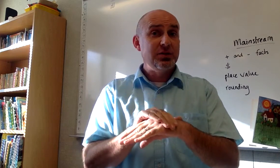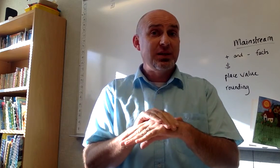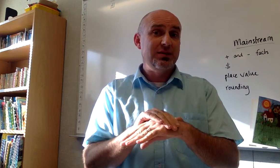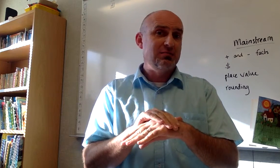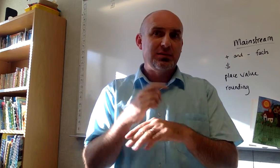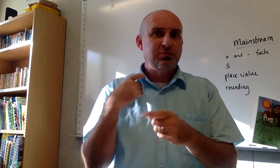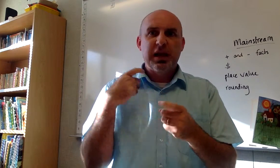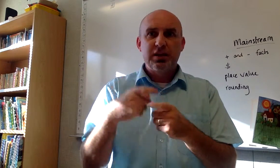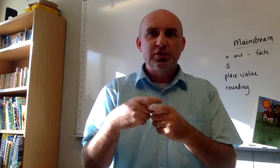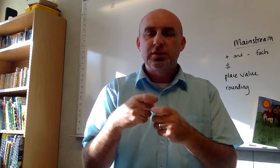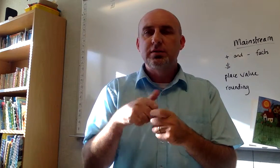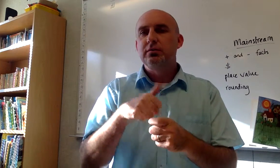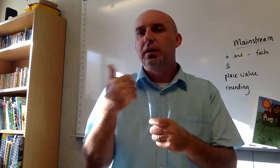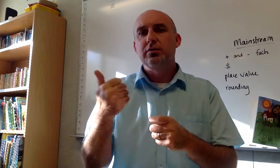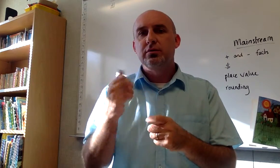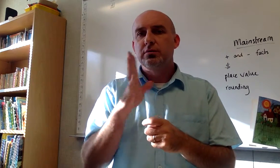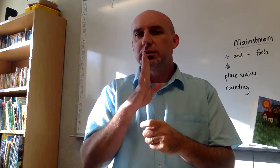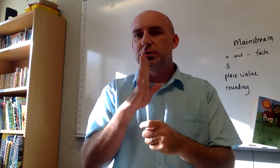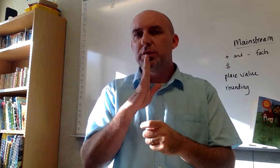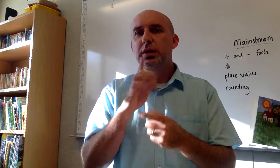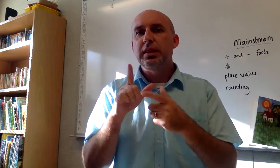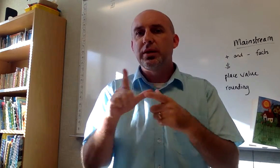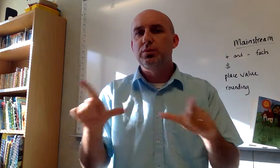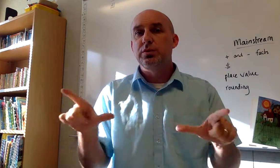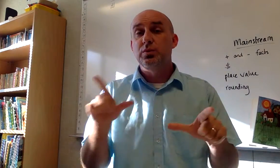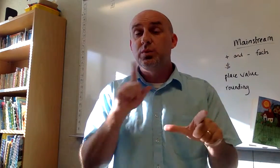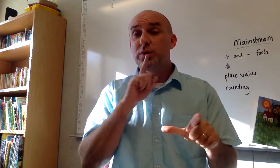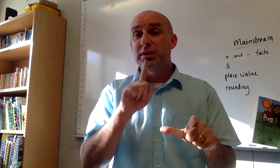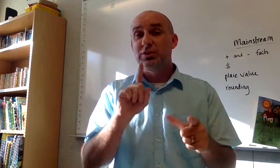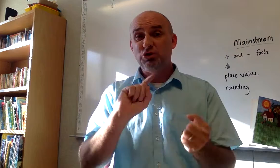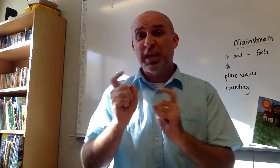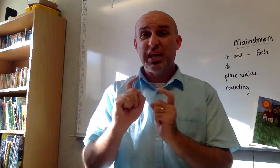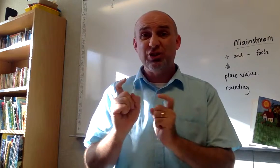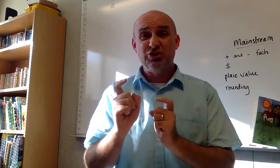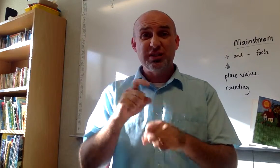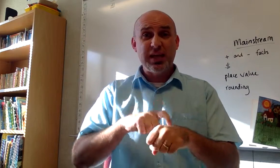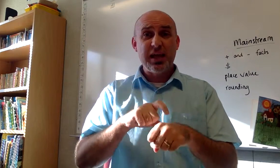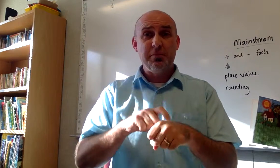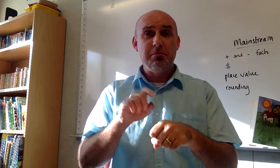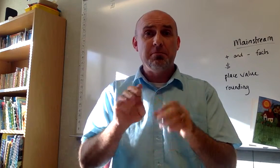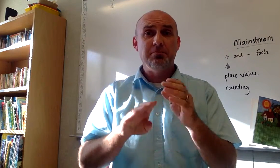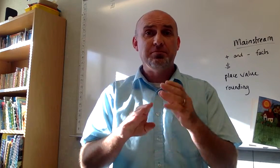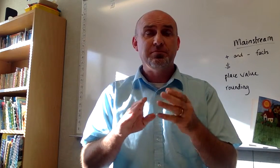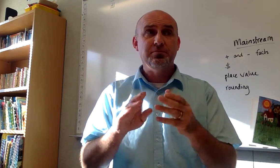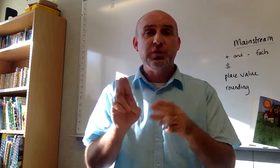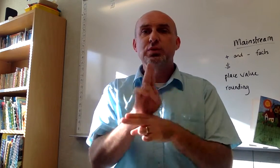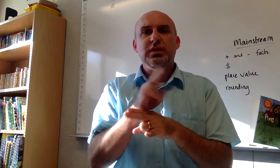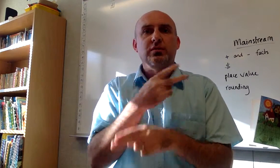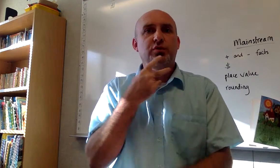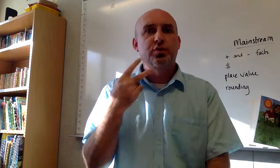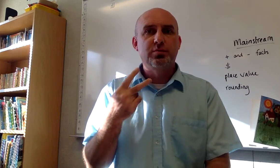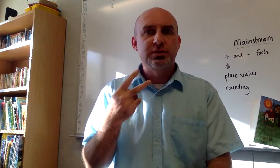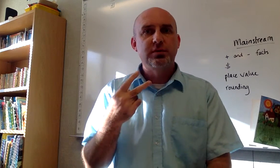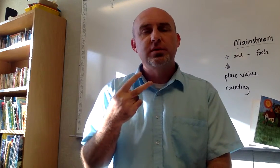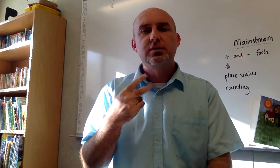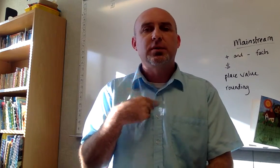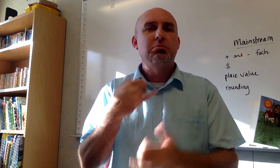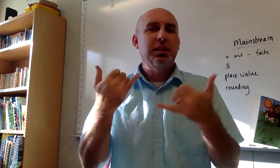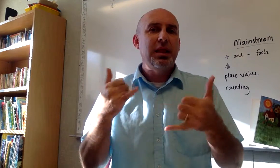and Spanish and other spoken languages, we really change the time using the verbs. So I play